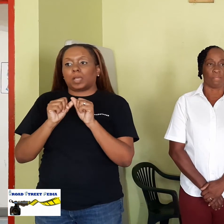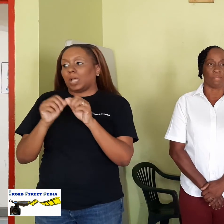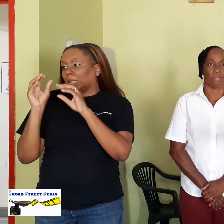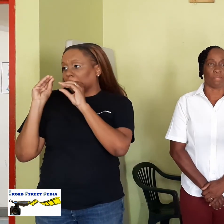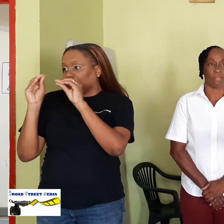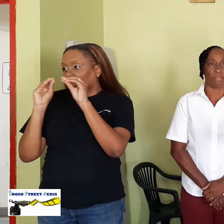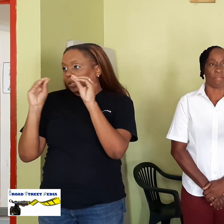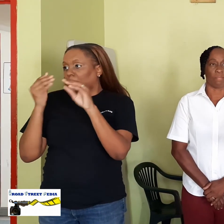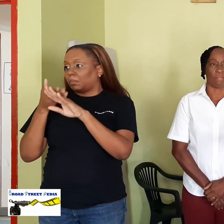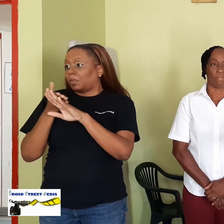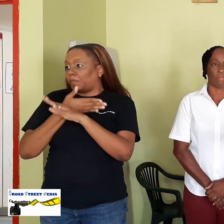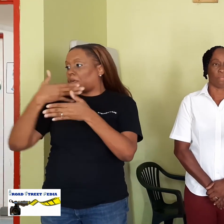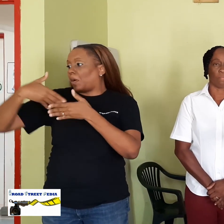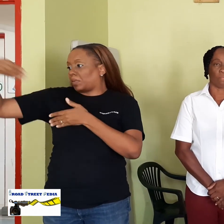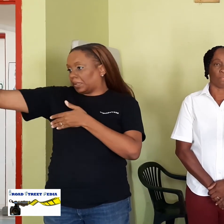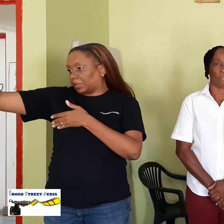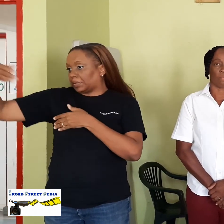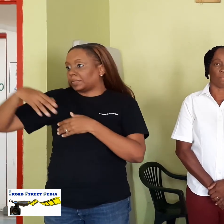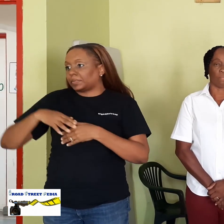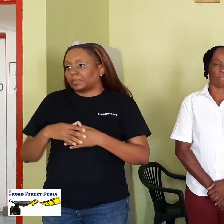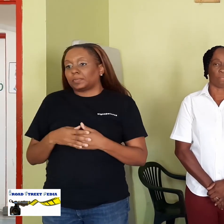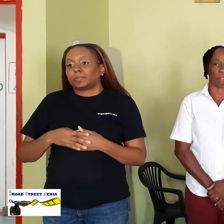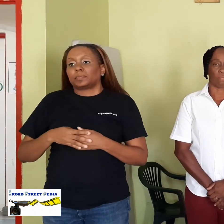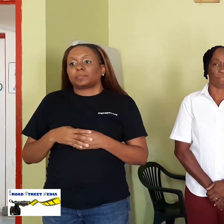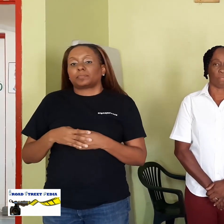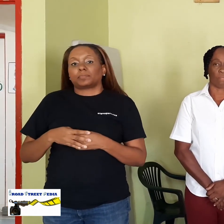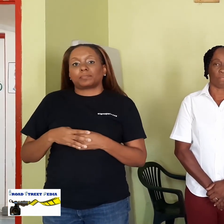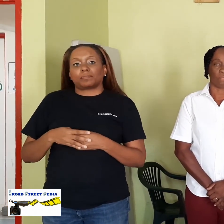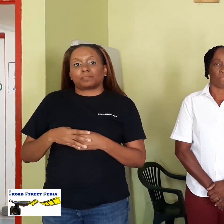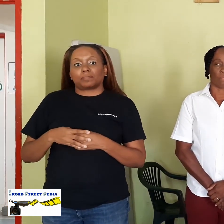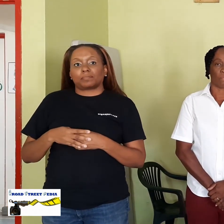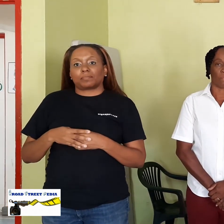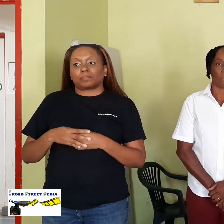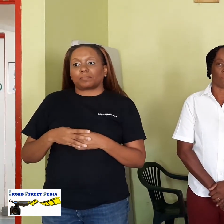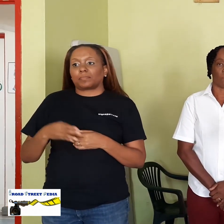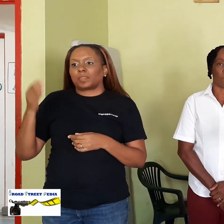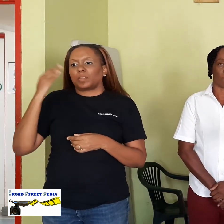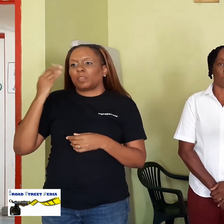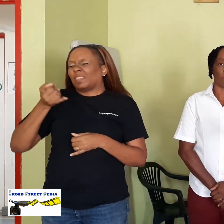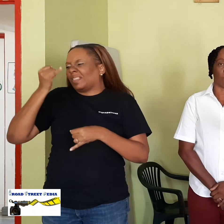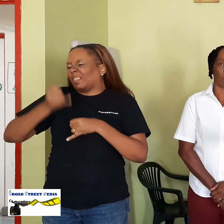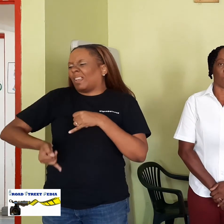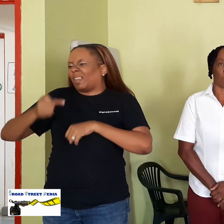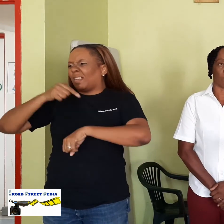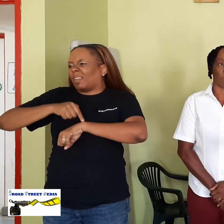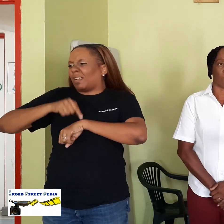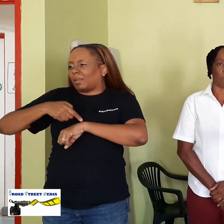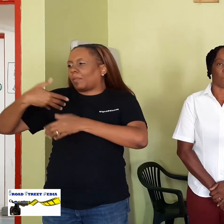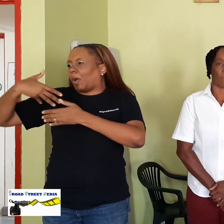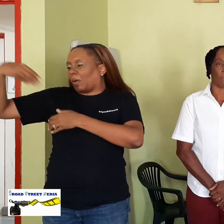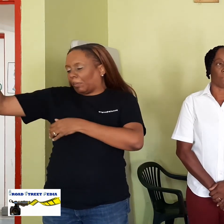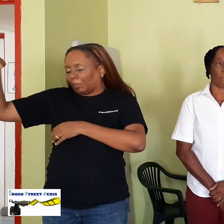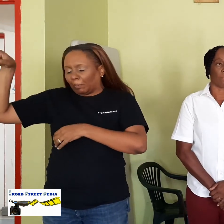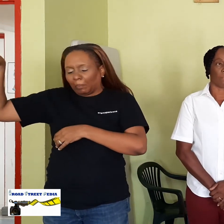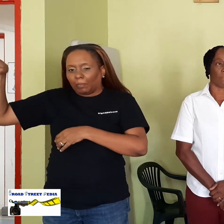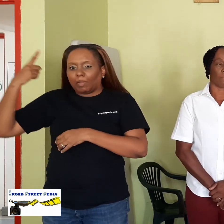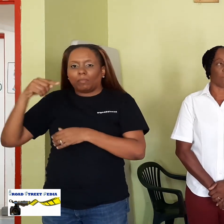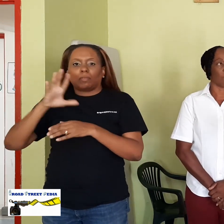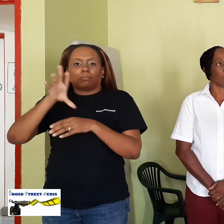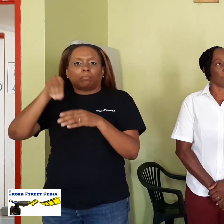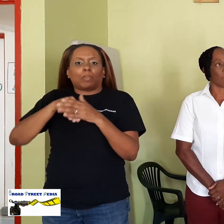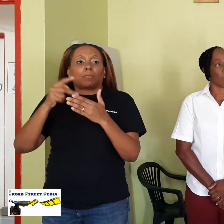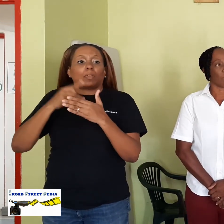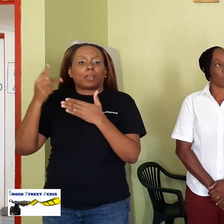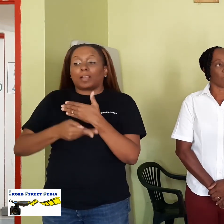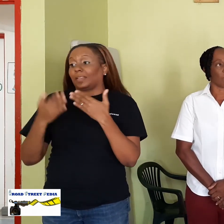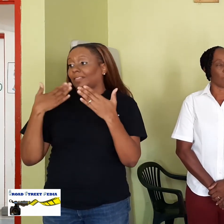we go into the field and get our hands involved for the last time with us here as part of the program. So